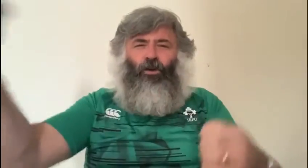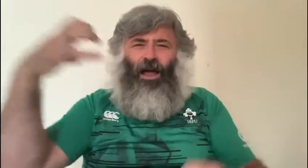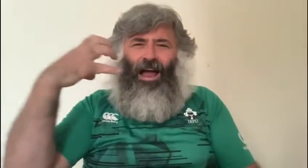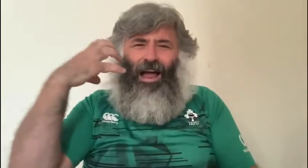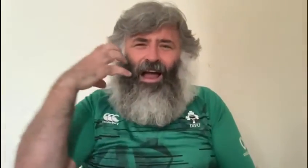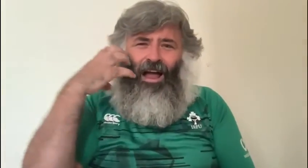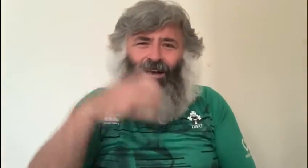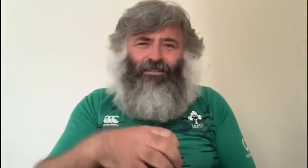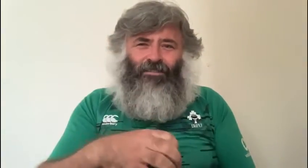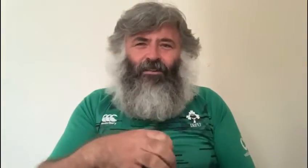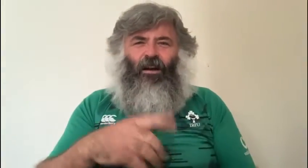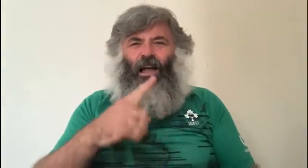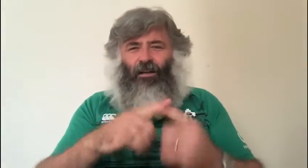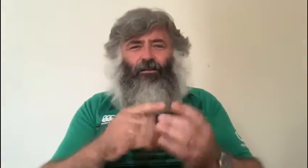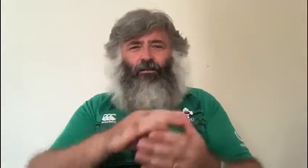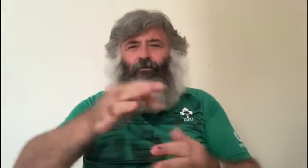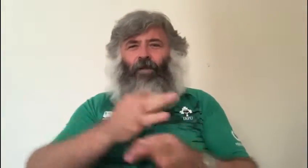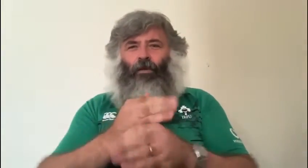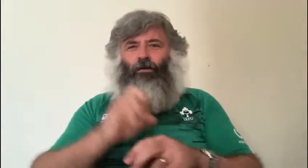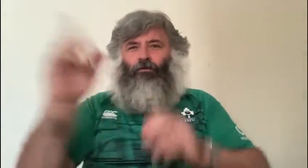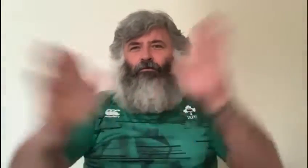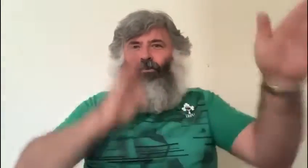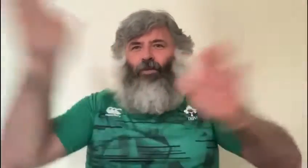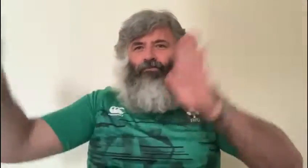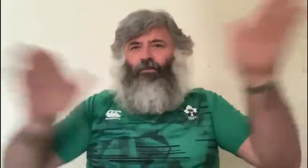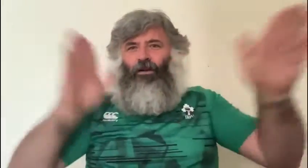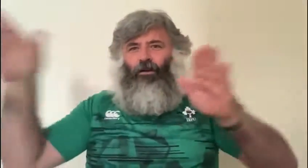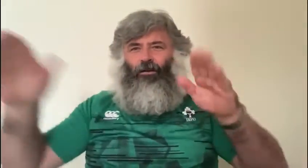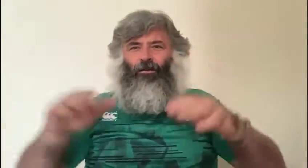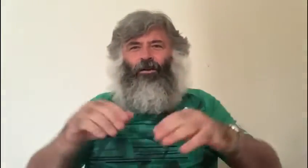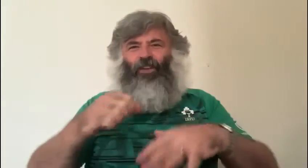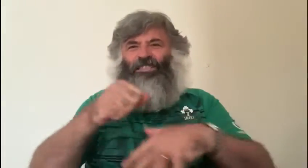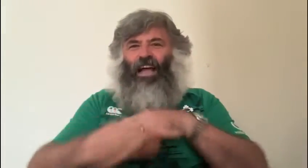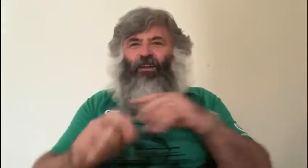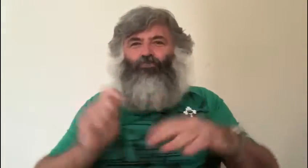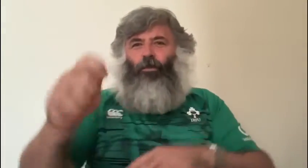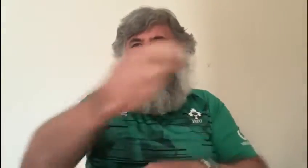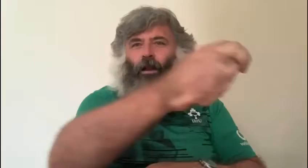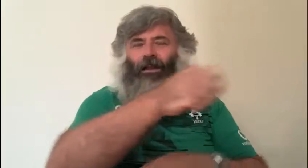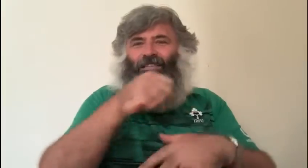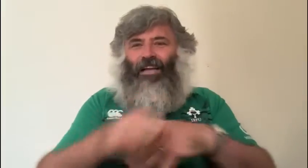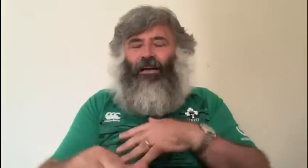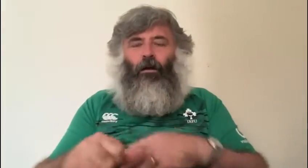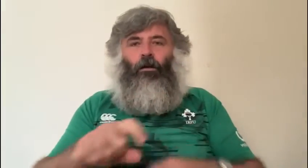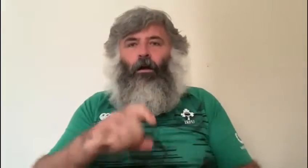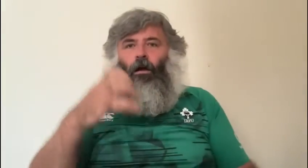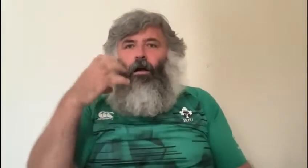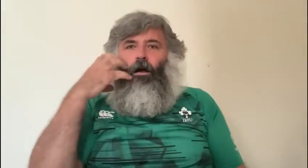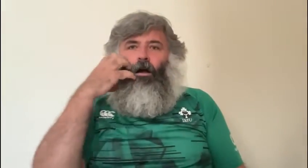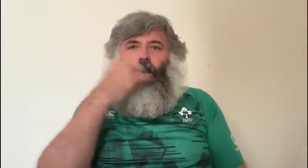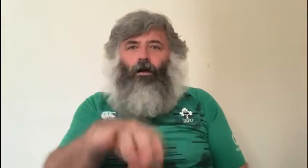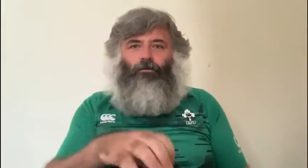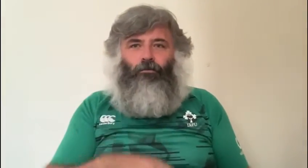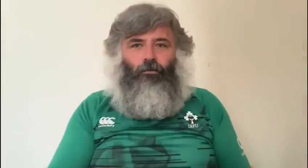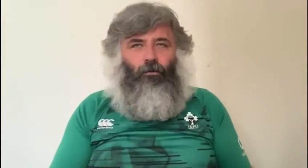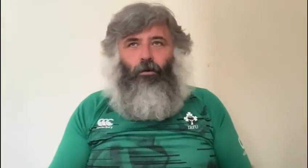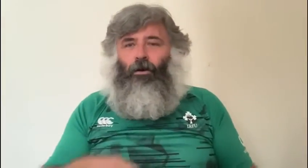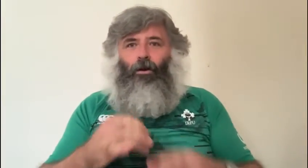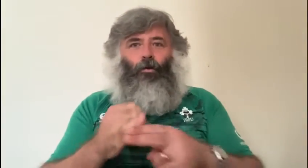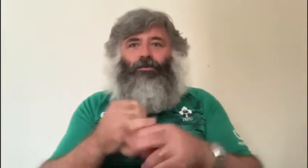9:30, the sun is so hot. And I'm going all over the place. And the family have gone